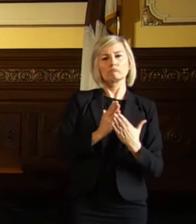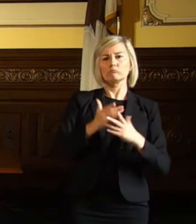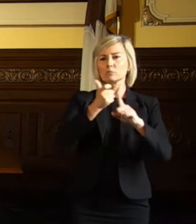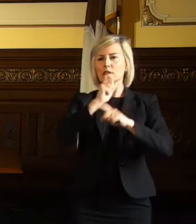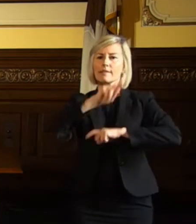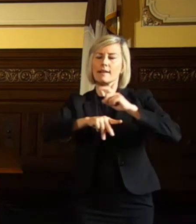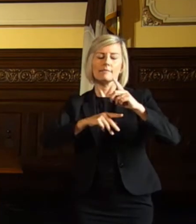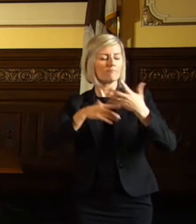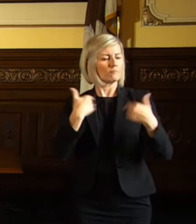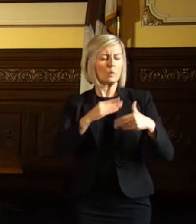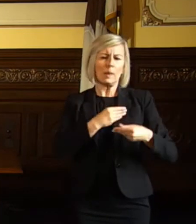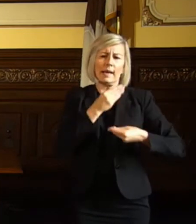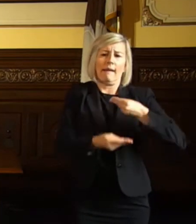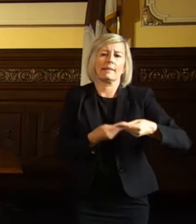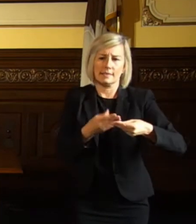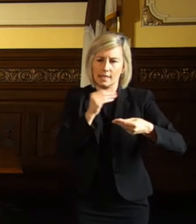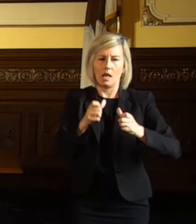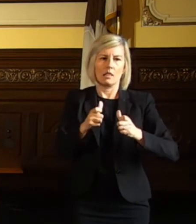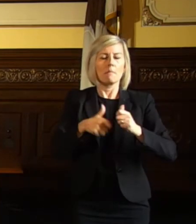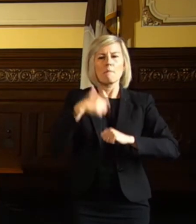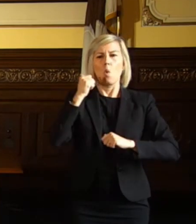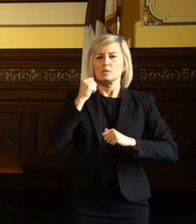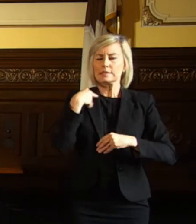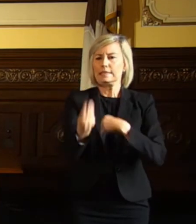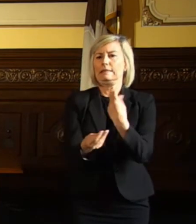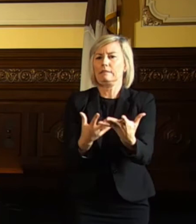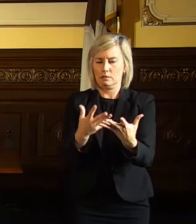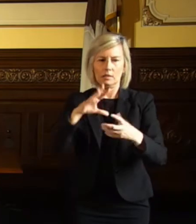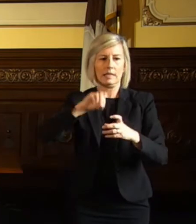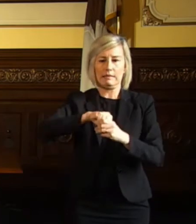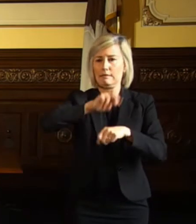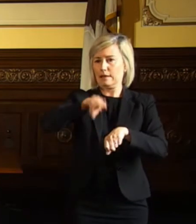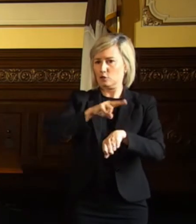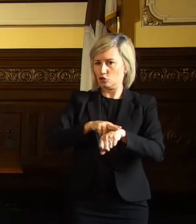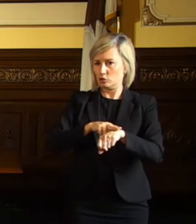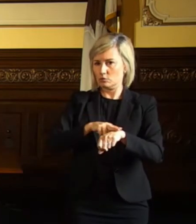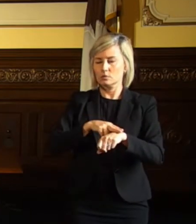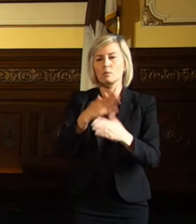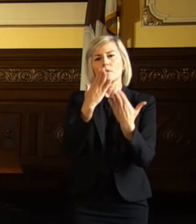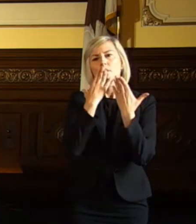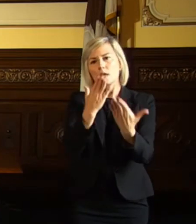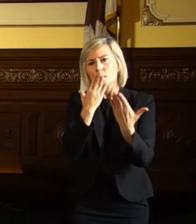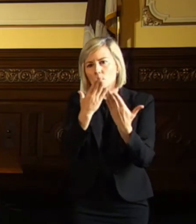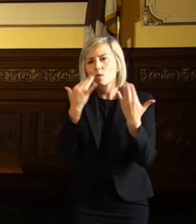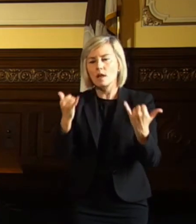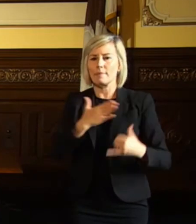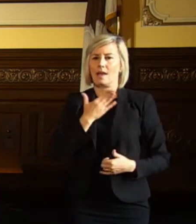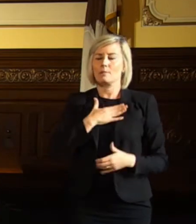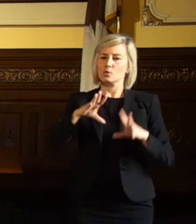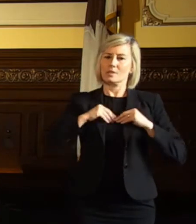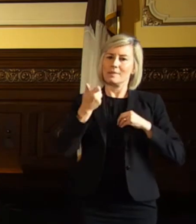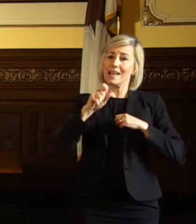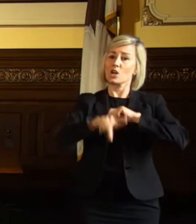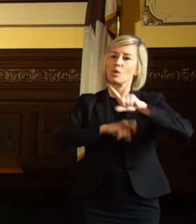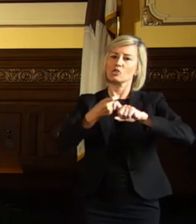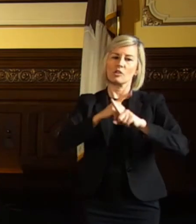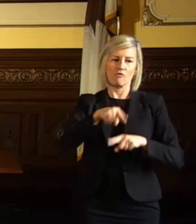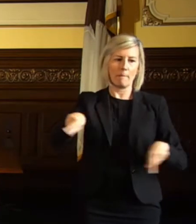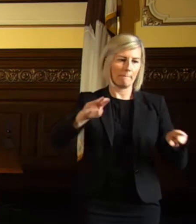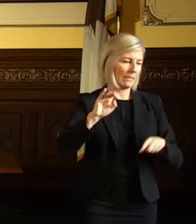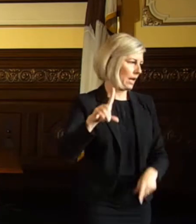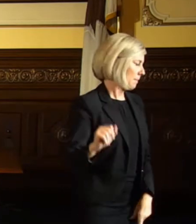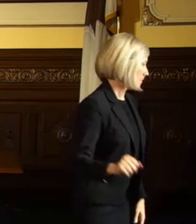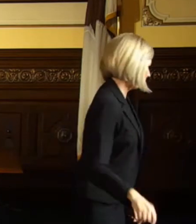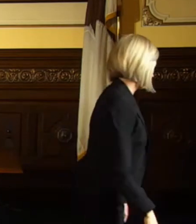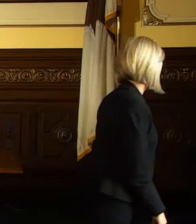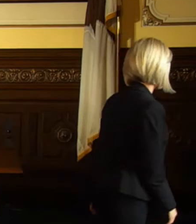the kindest and the most generous people in the nation. So thank you, and now I'd be happy to take any questions from members of the media. We'll